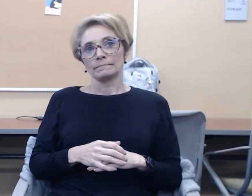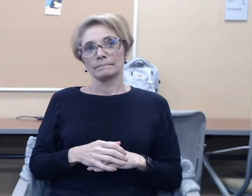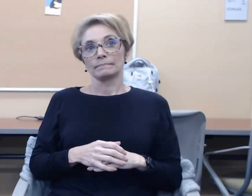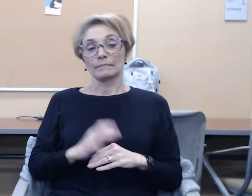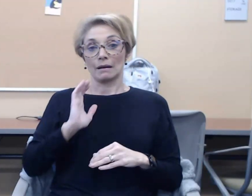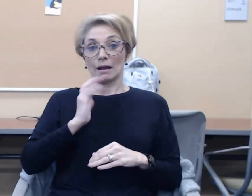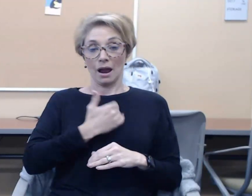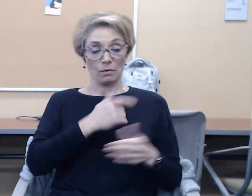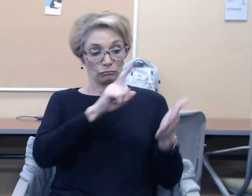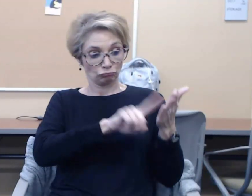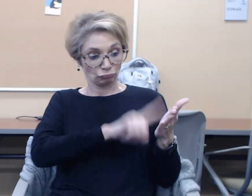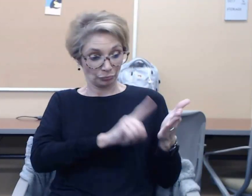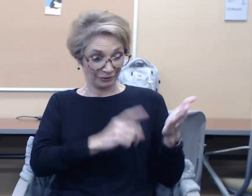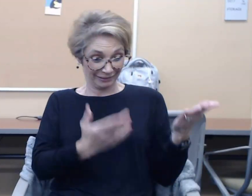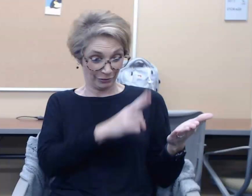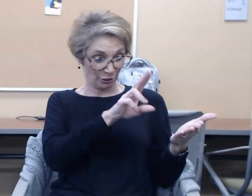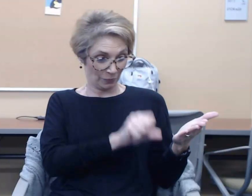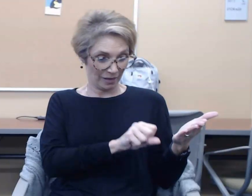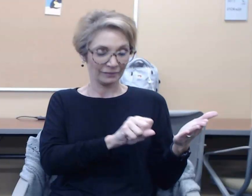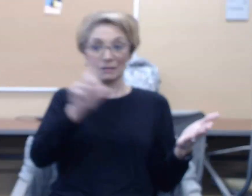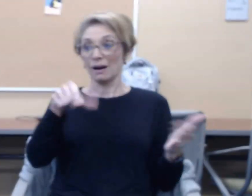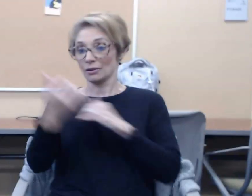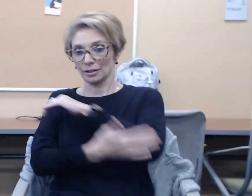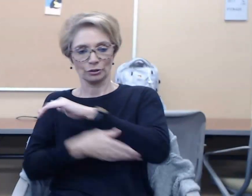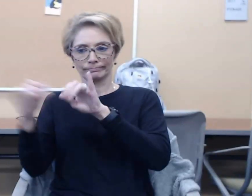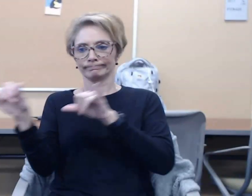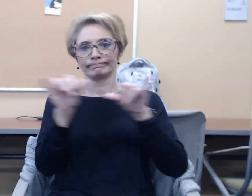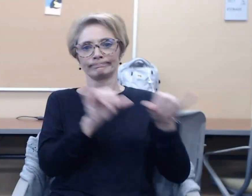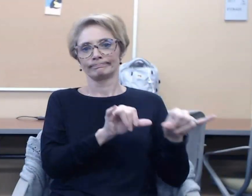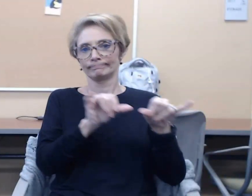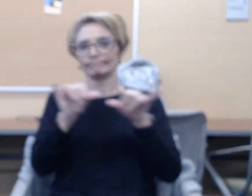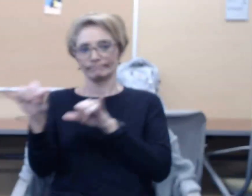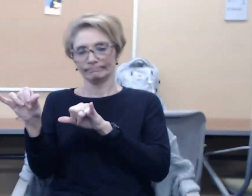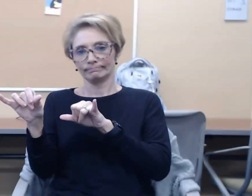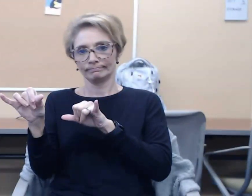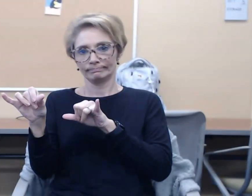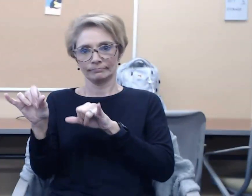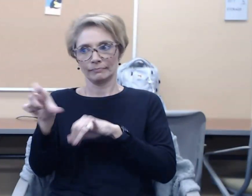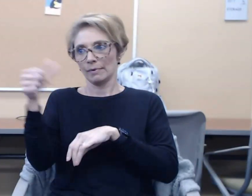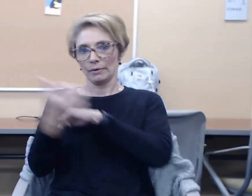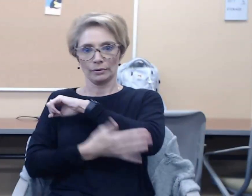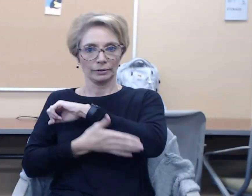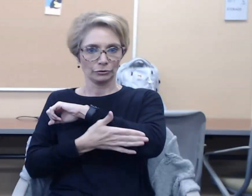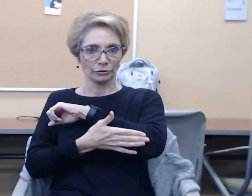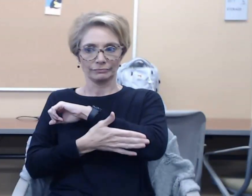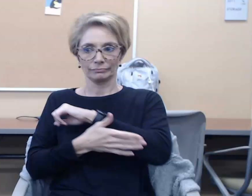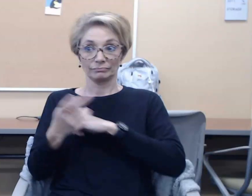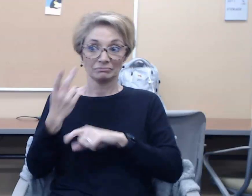so my research isn't just focused on the US, it can apply to anywhere where you find a deaf student in a